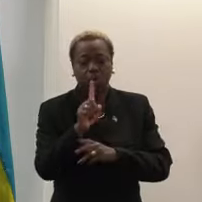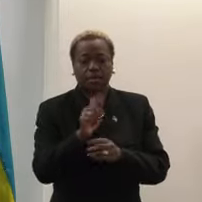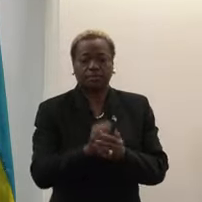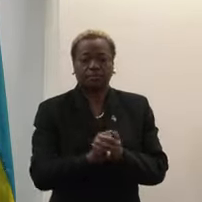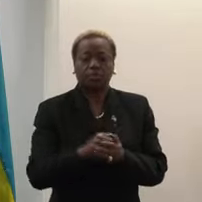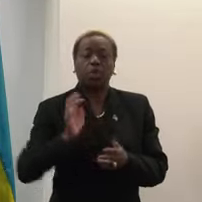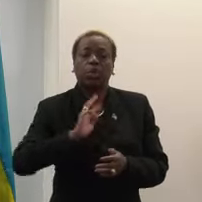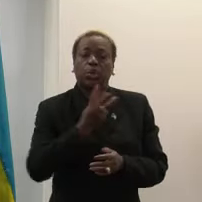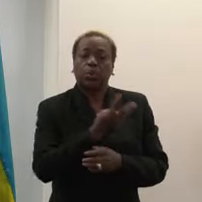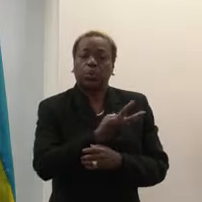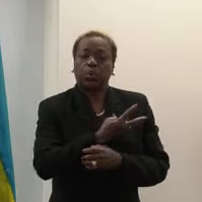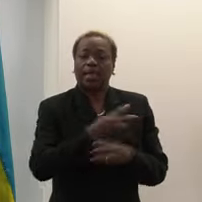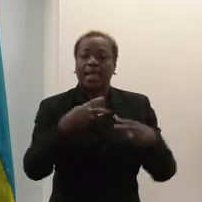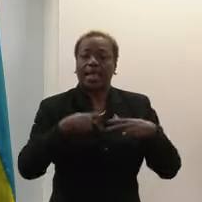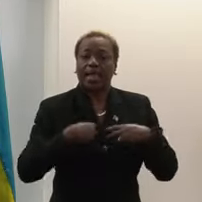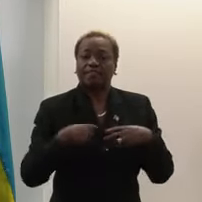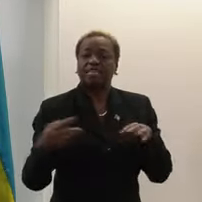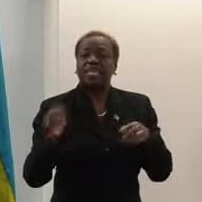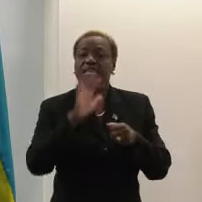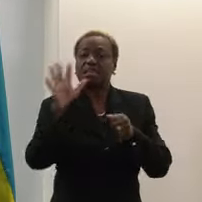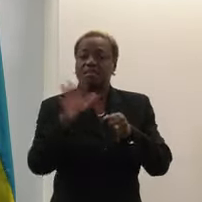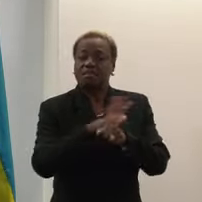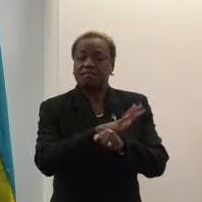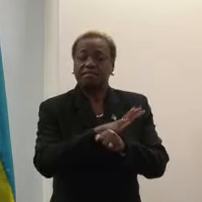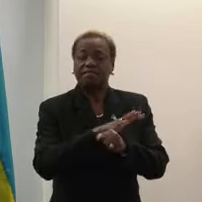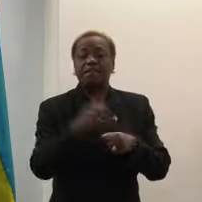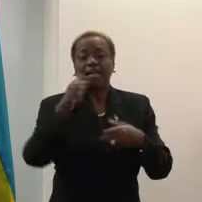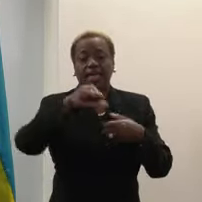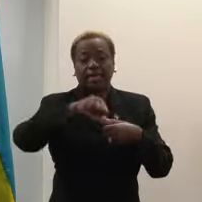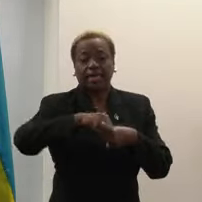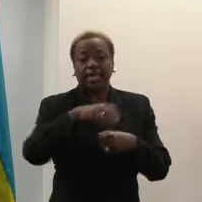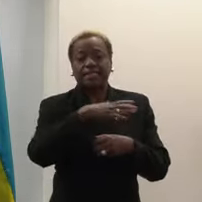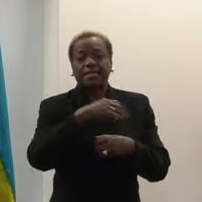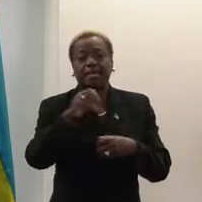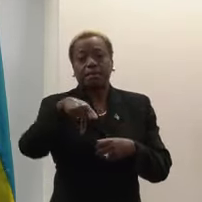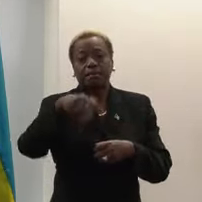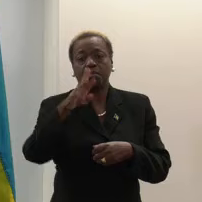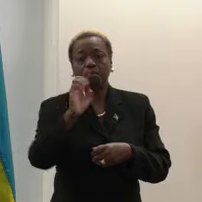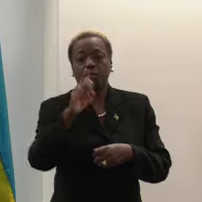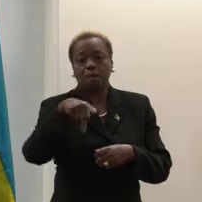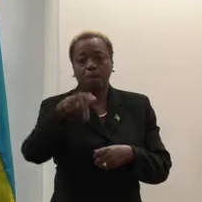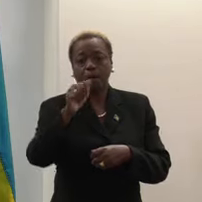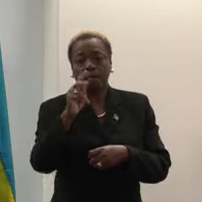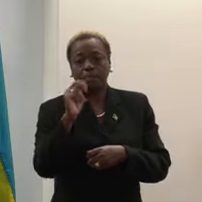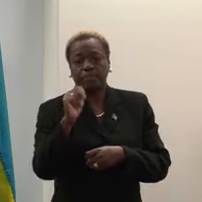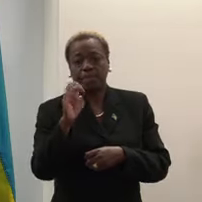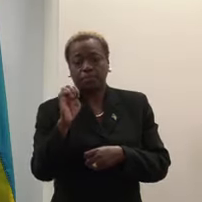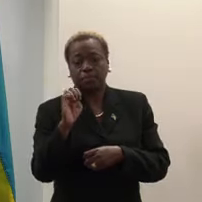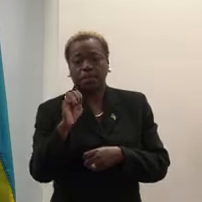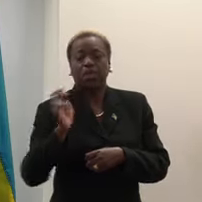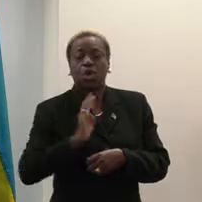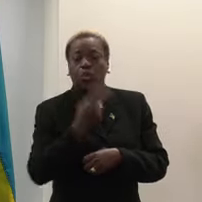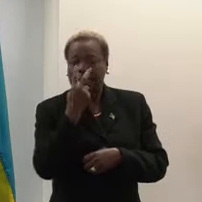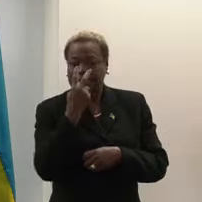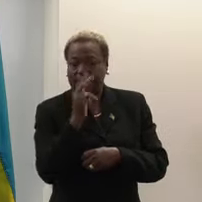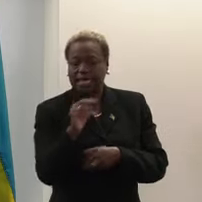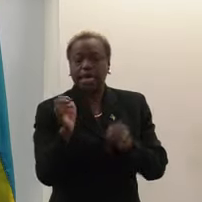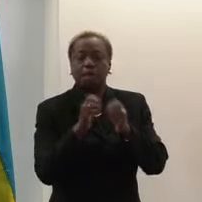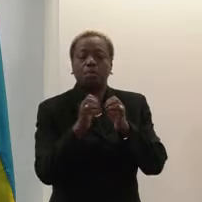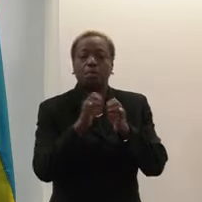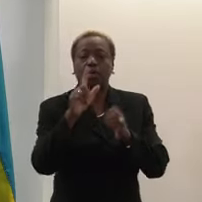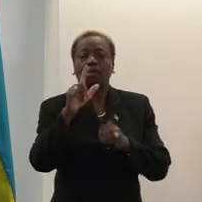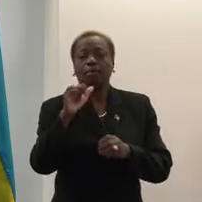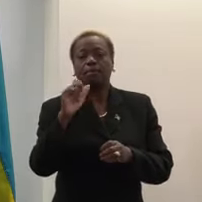We also have adequate supplies of fuel and propane. We are seeing more